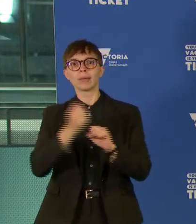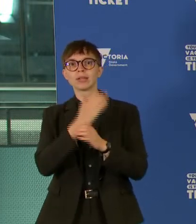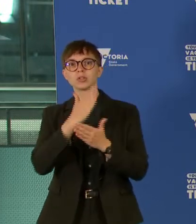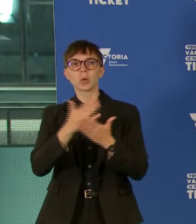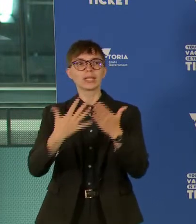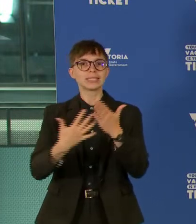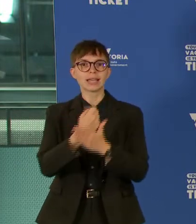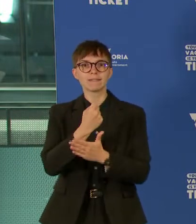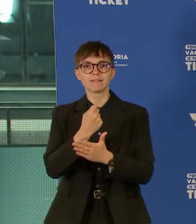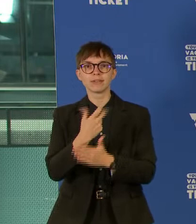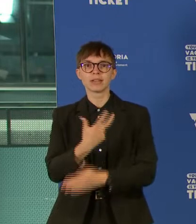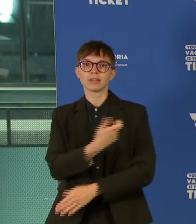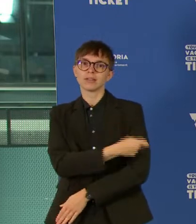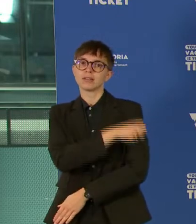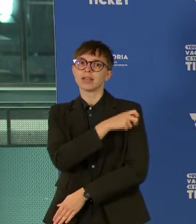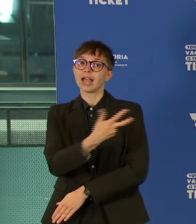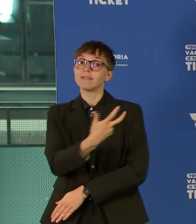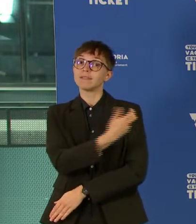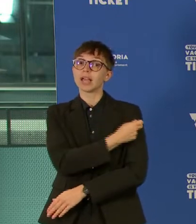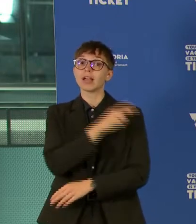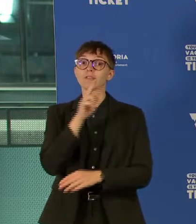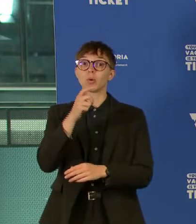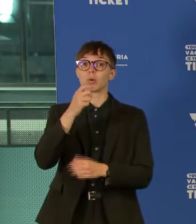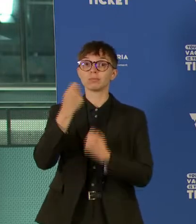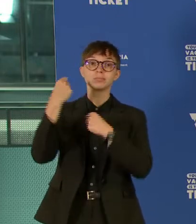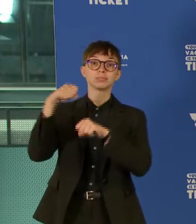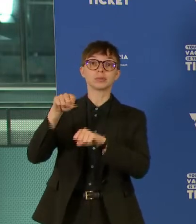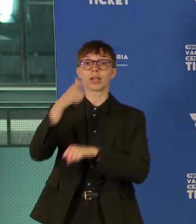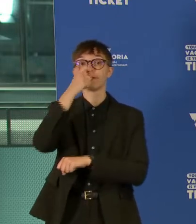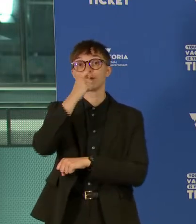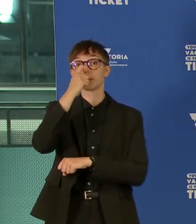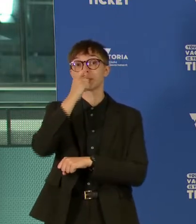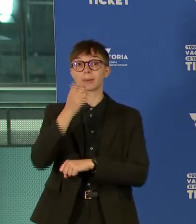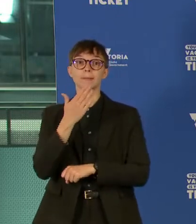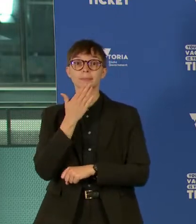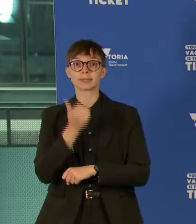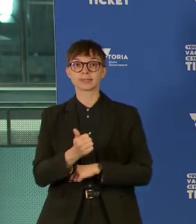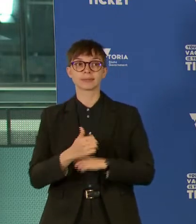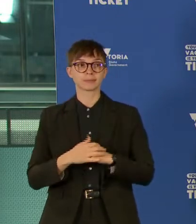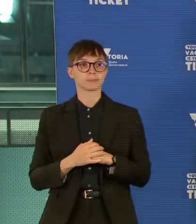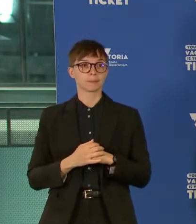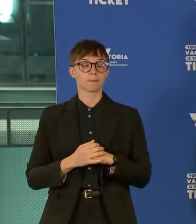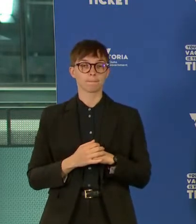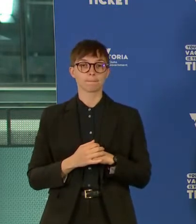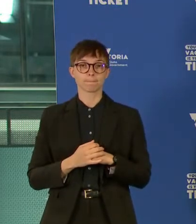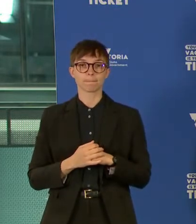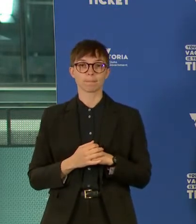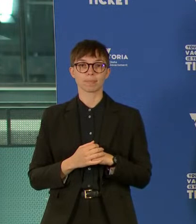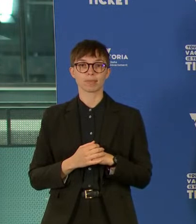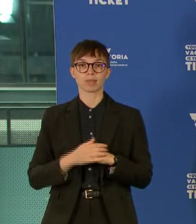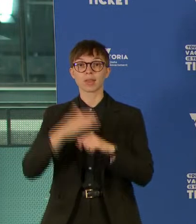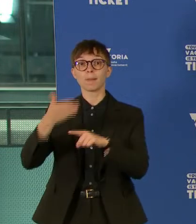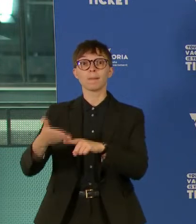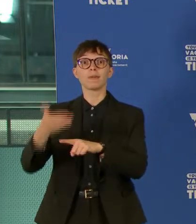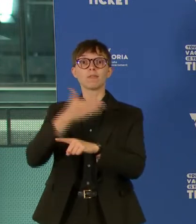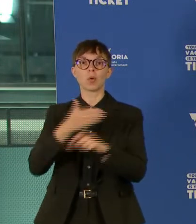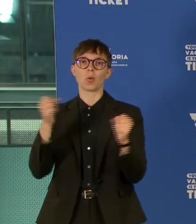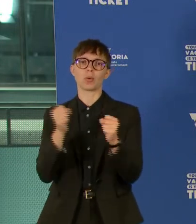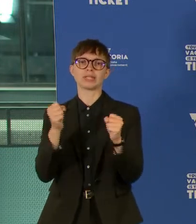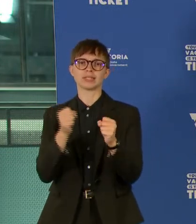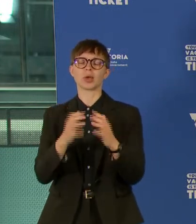out and get your flu vaccination jab. To do that ahead of winter is very